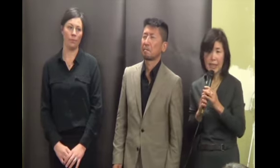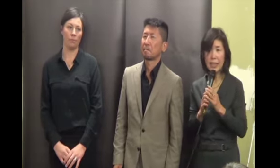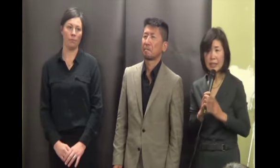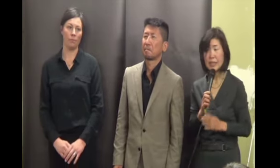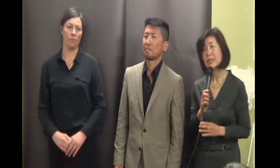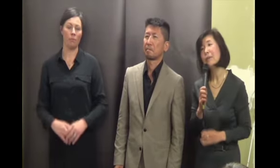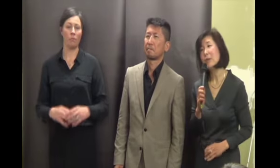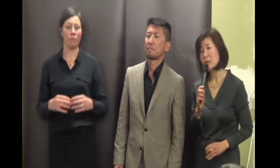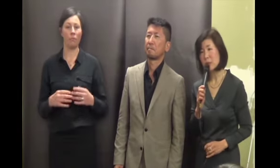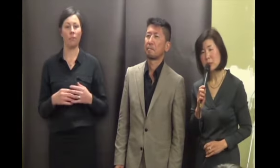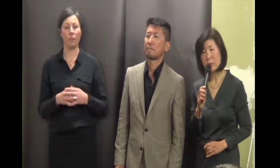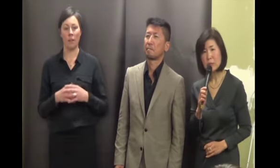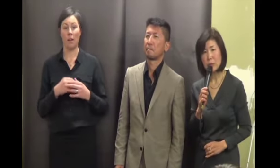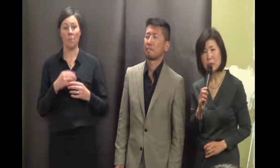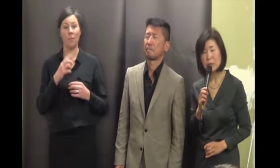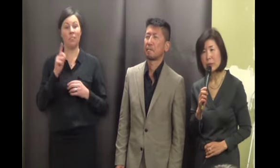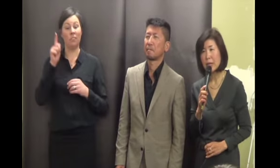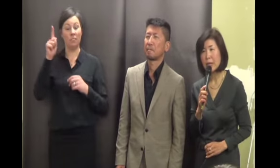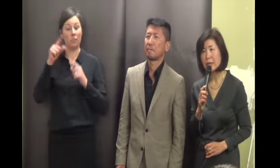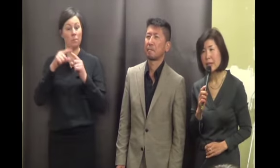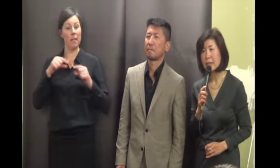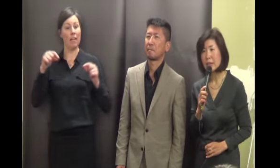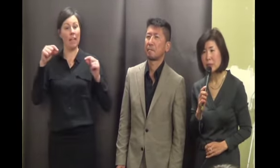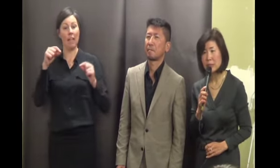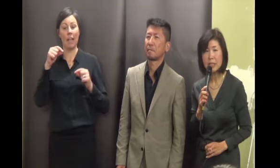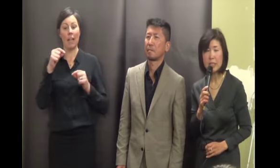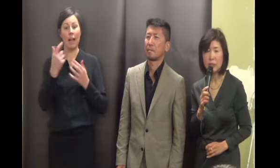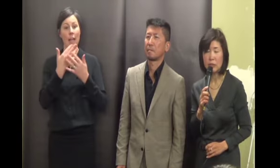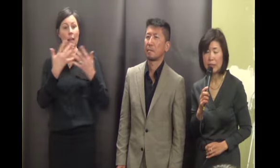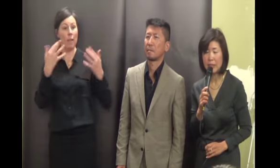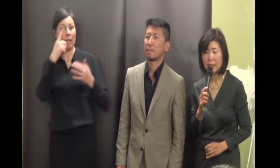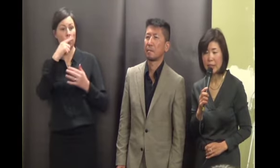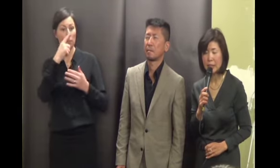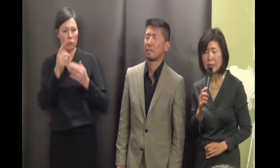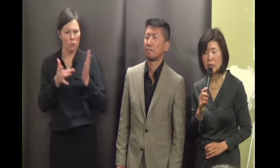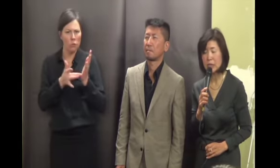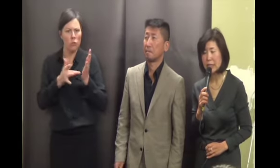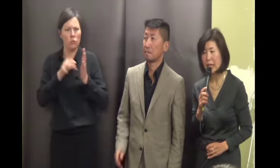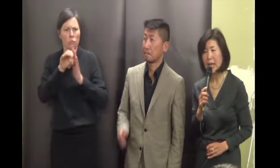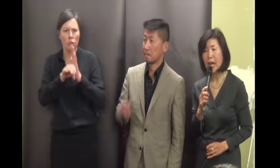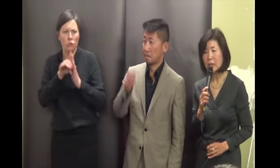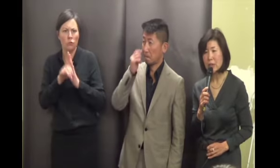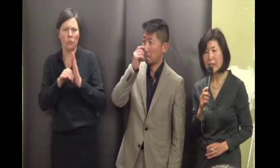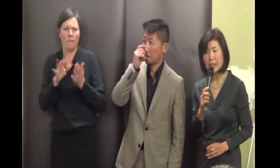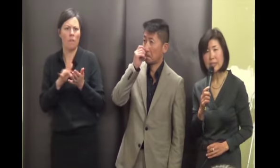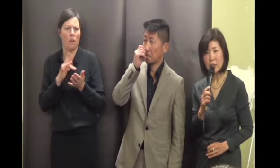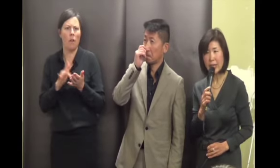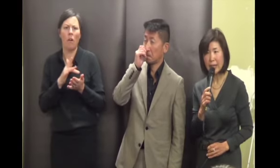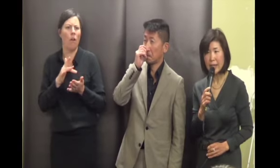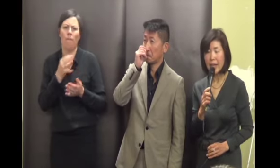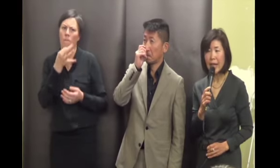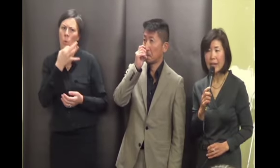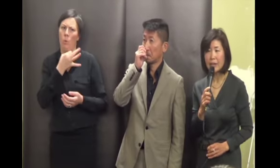Having said that, the number of those people who can use such technologies are not large,